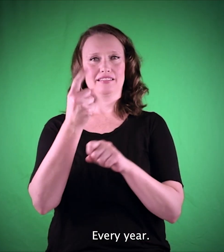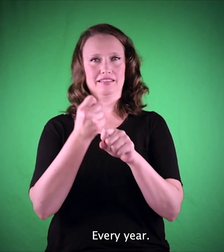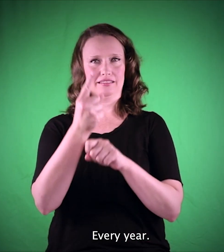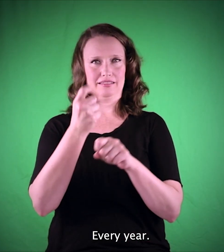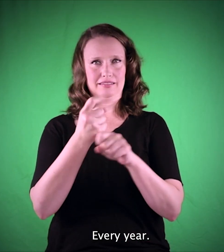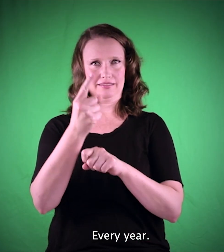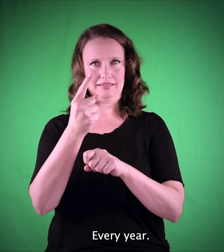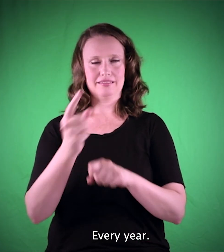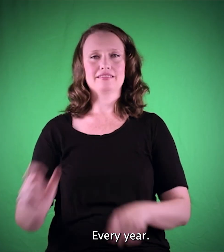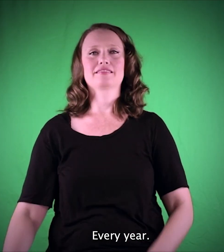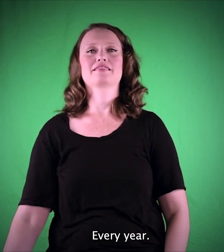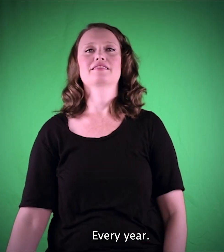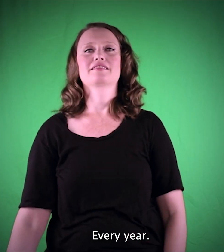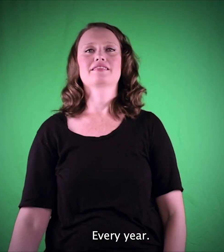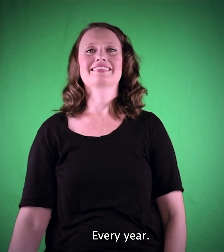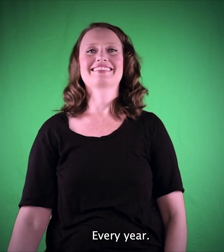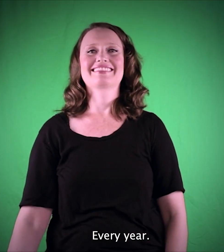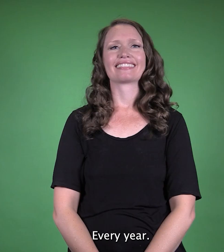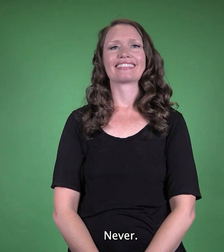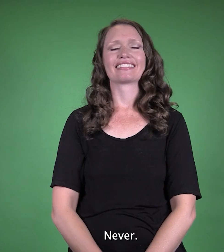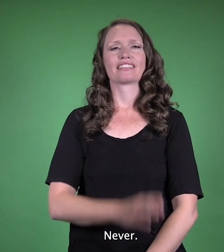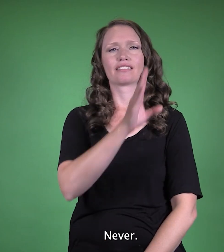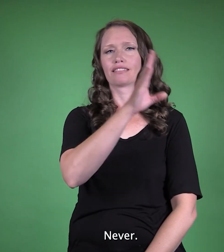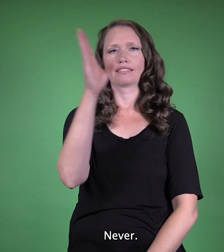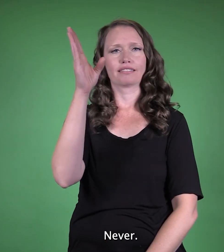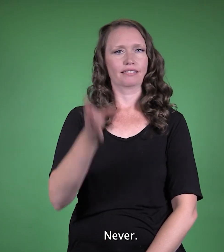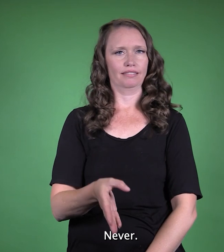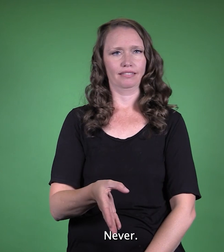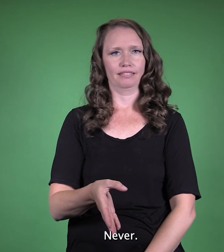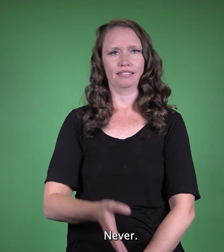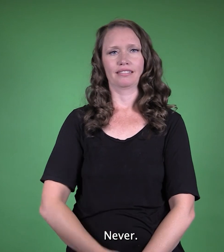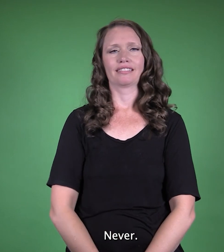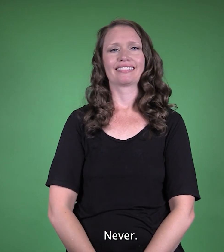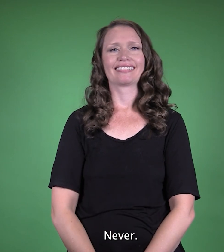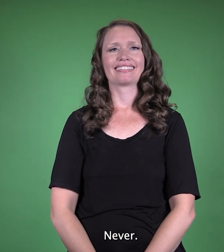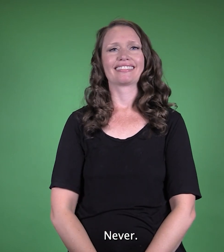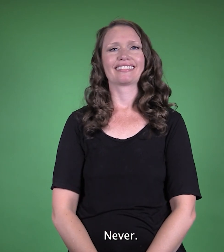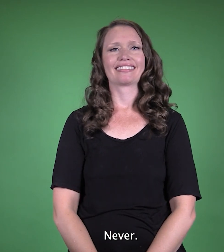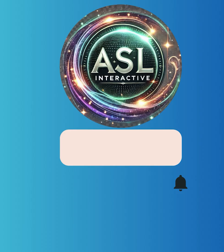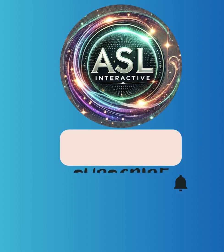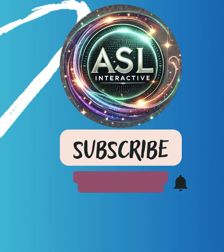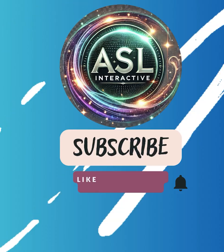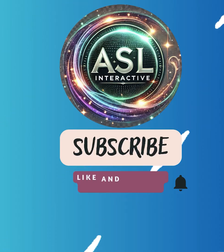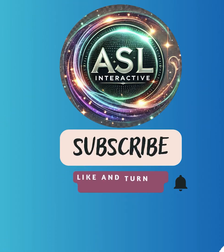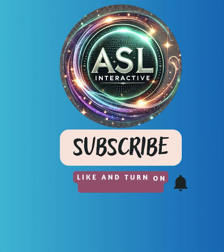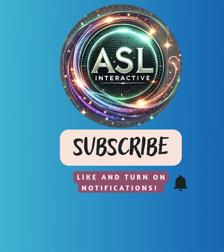Every year. Never.